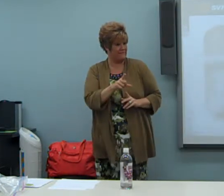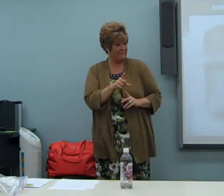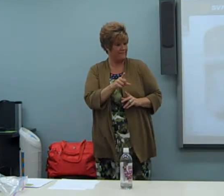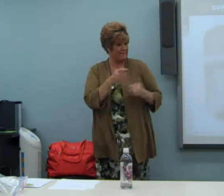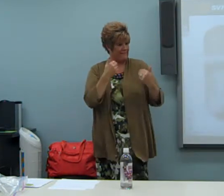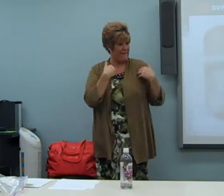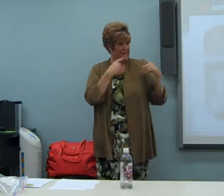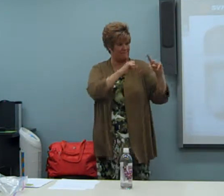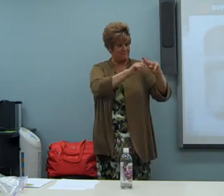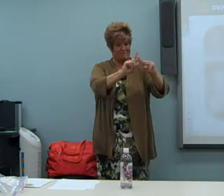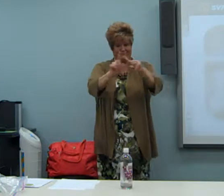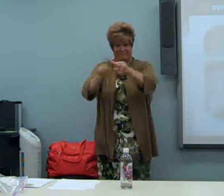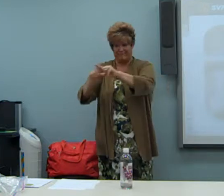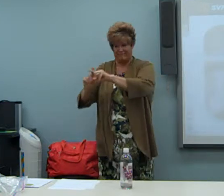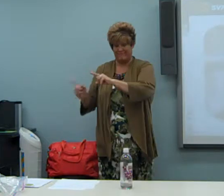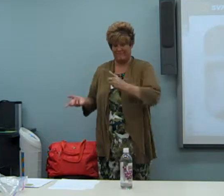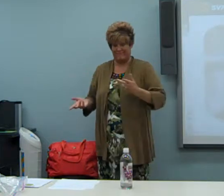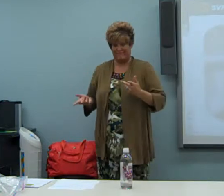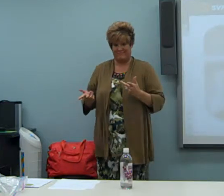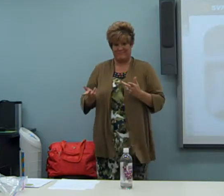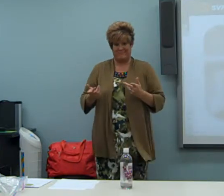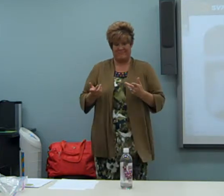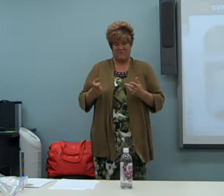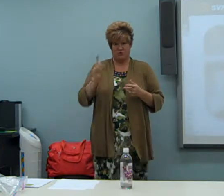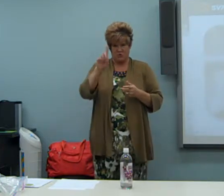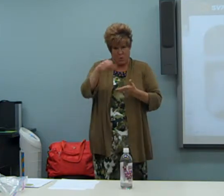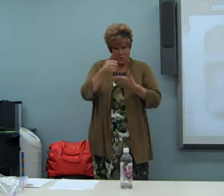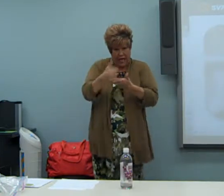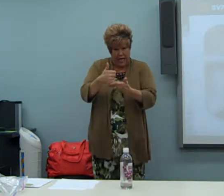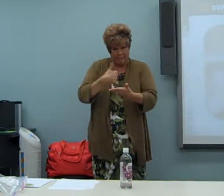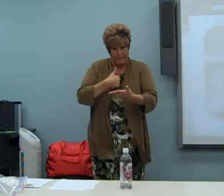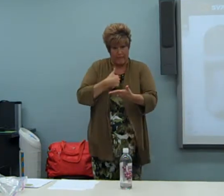And they all have a different idea of what the interpreter's role is.